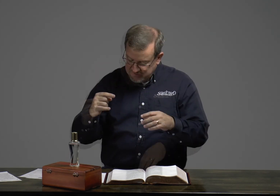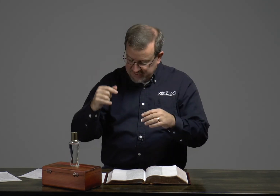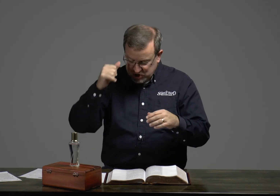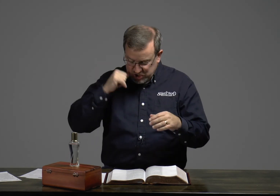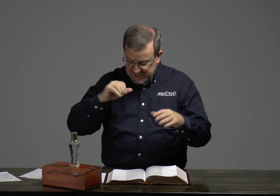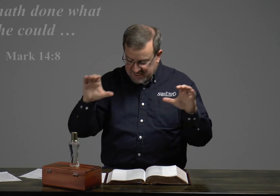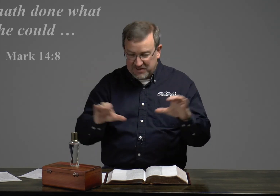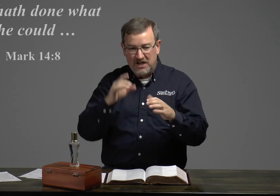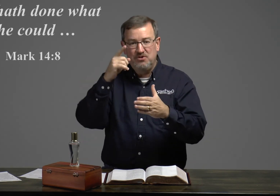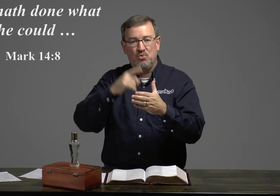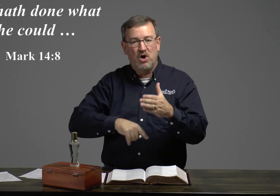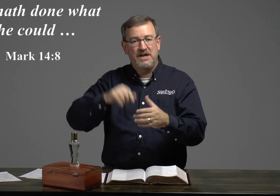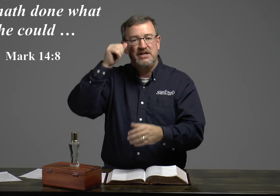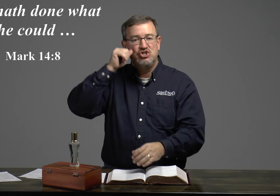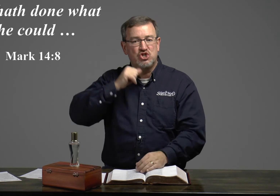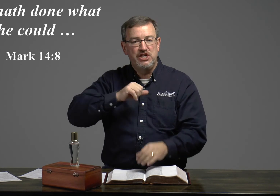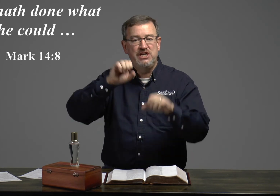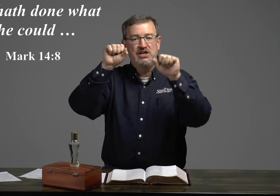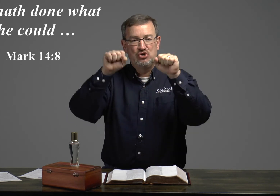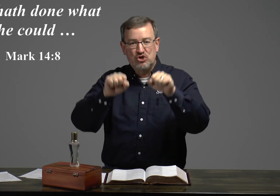that she had done what she could.